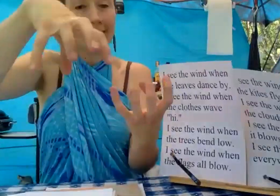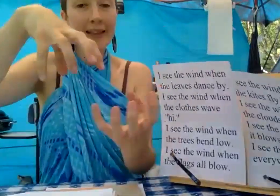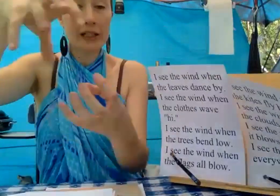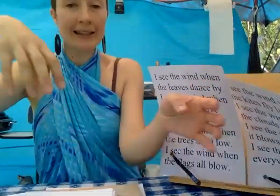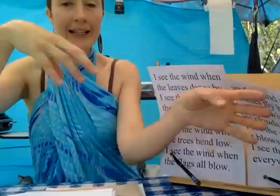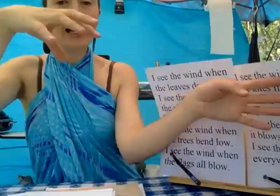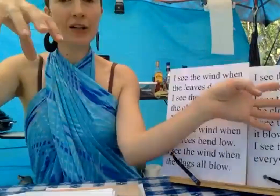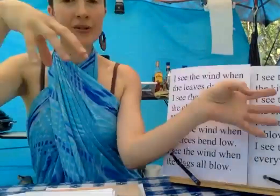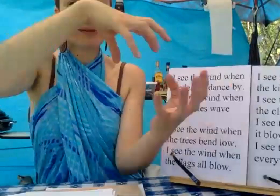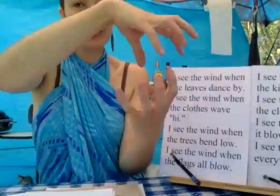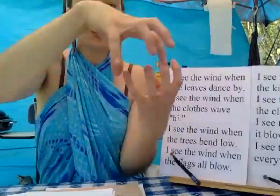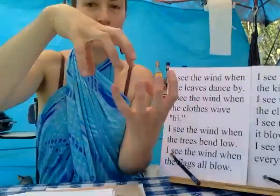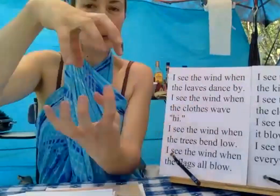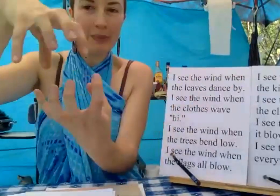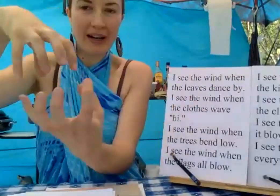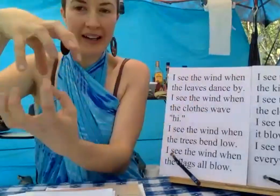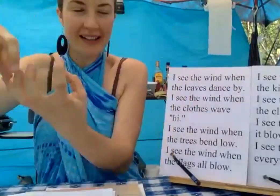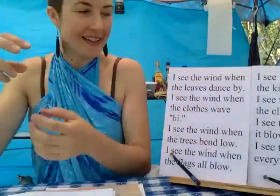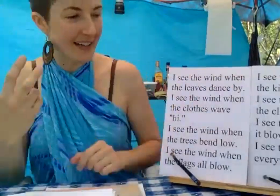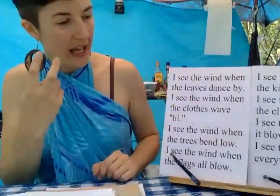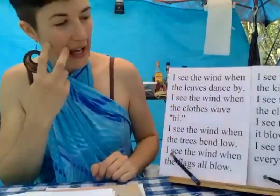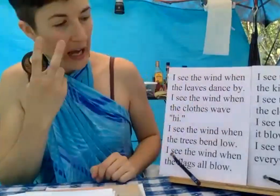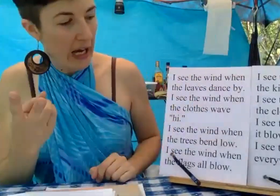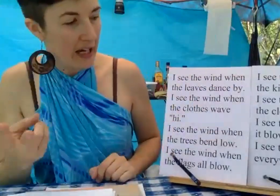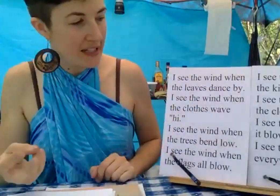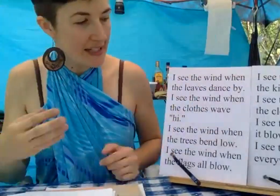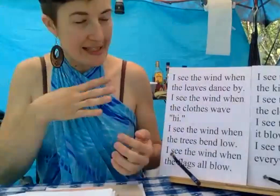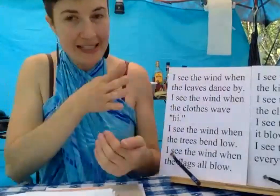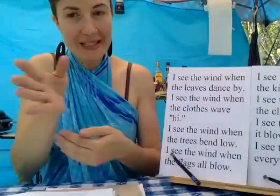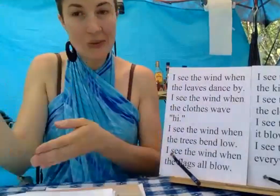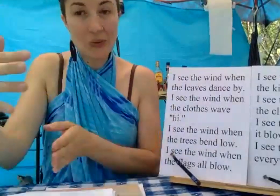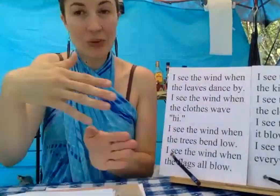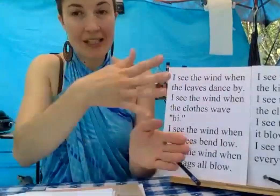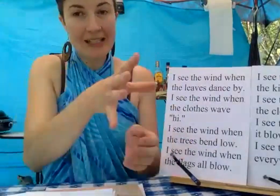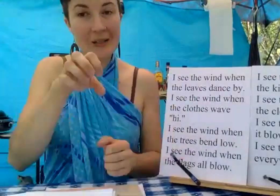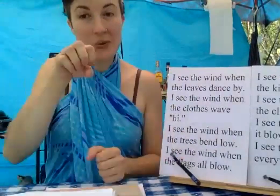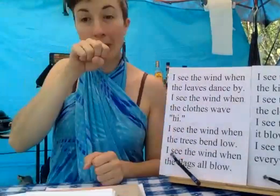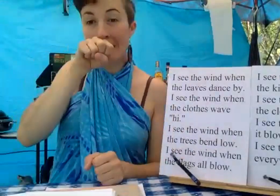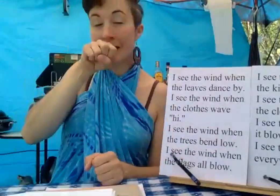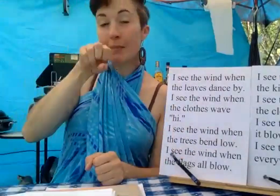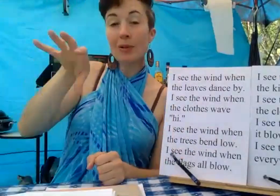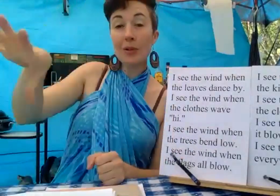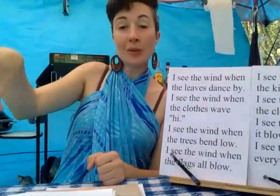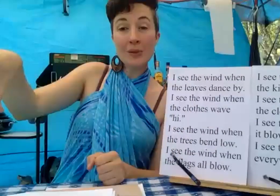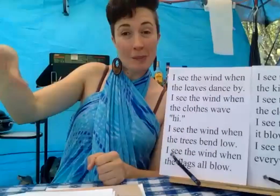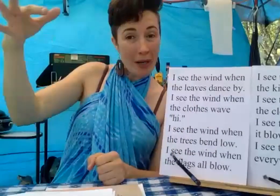the clouds float by. I see the wind when it blows